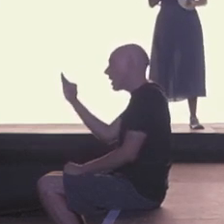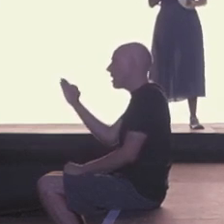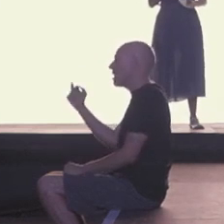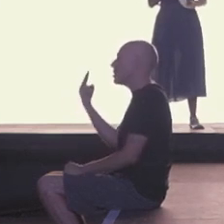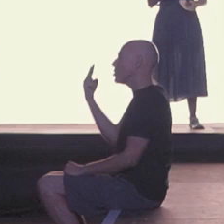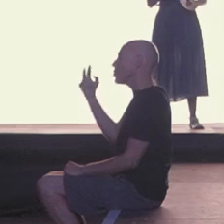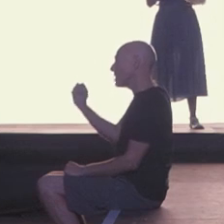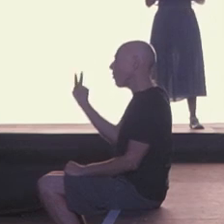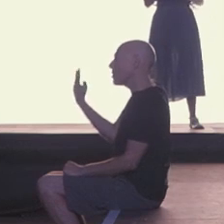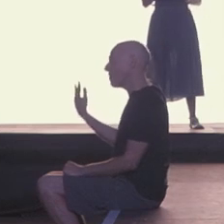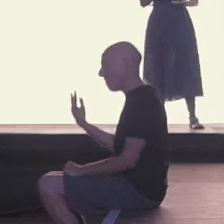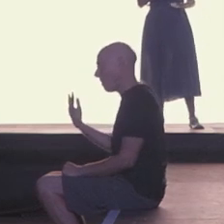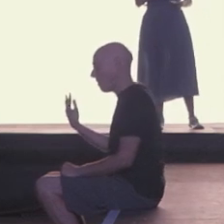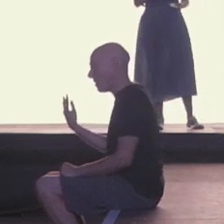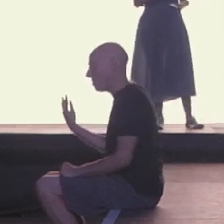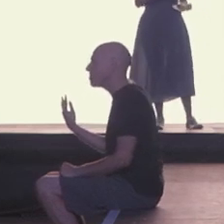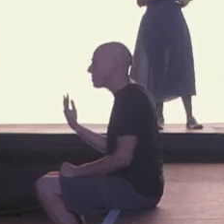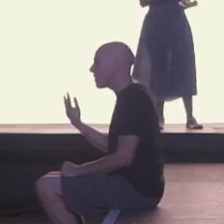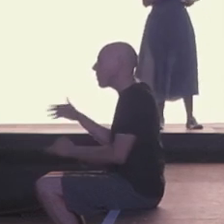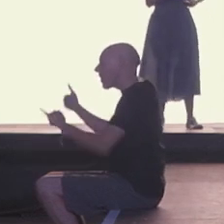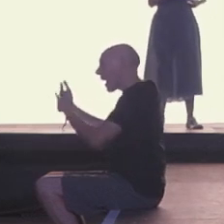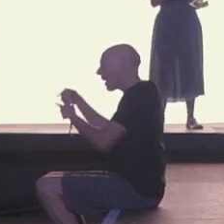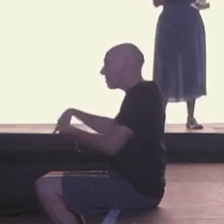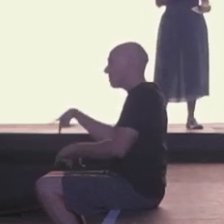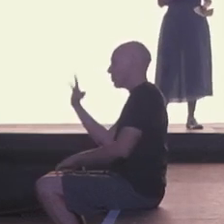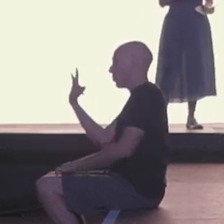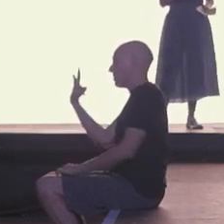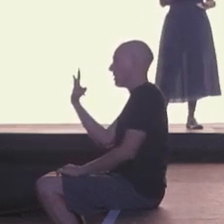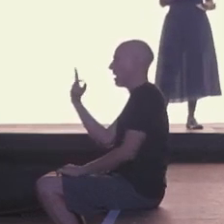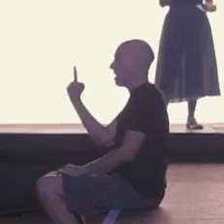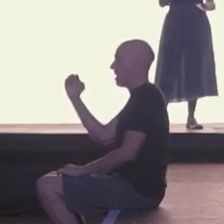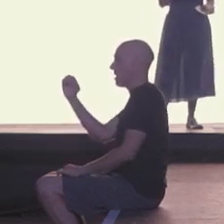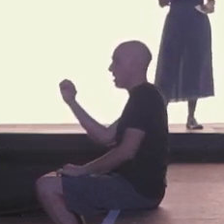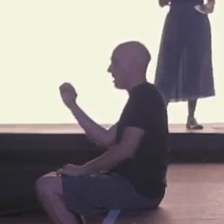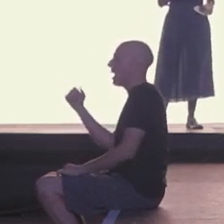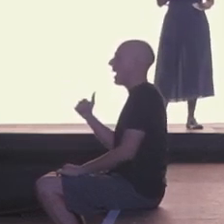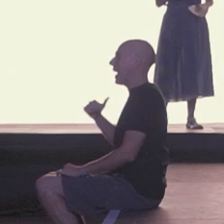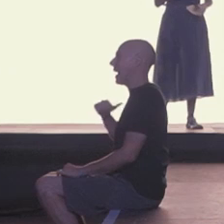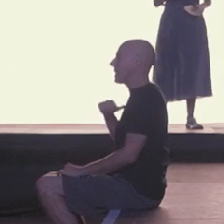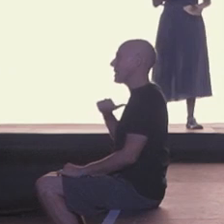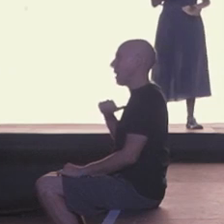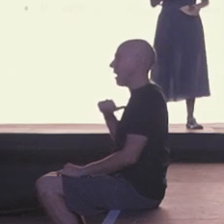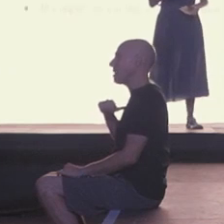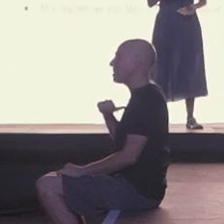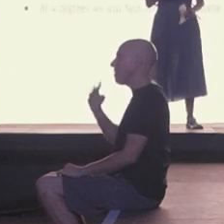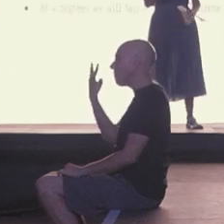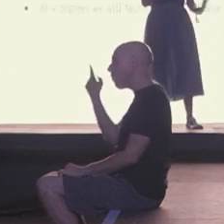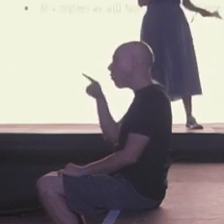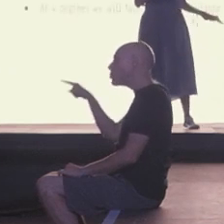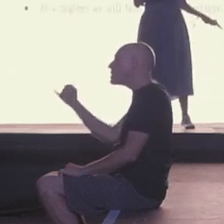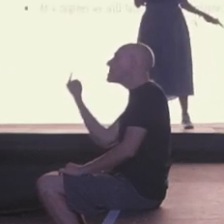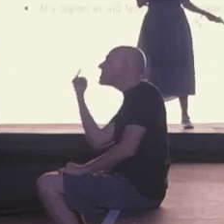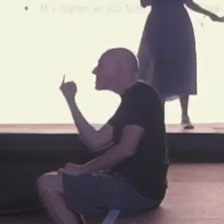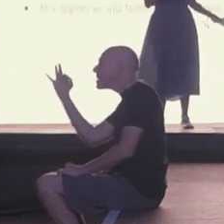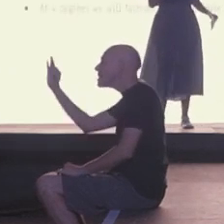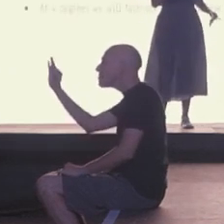2035. And by the end of the century, we are looking at a world that is between 4 to 6 degrees hotter. And this may